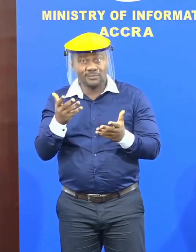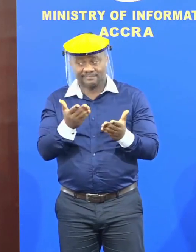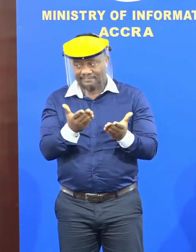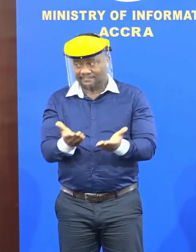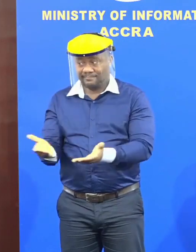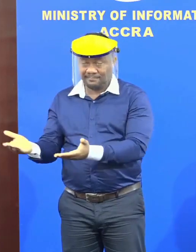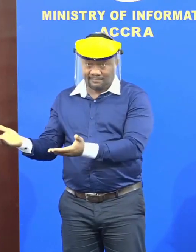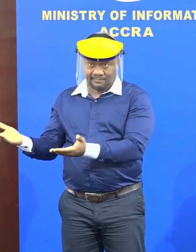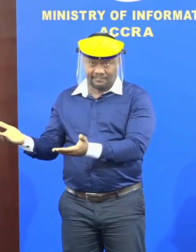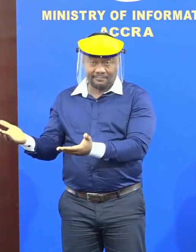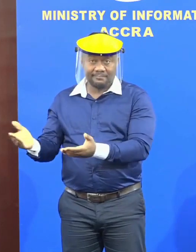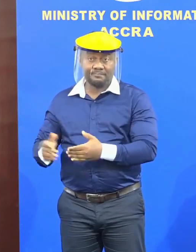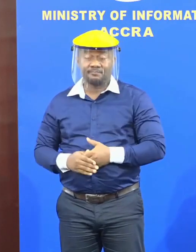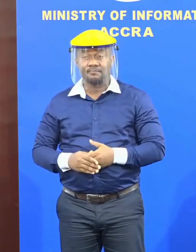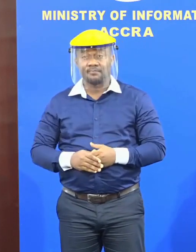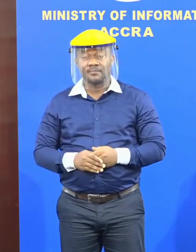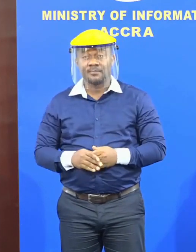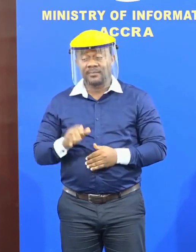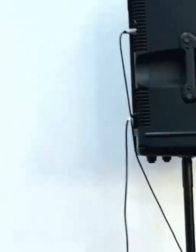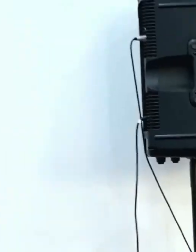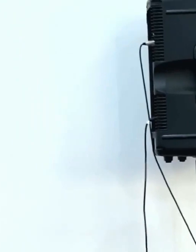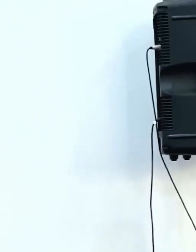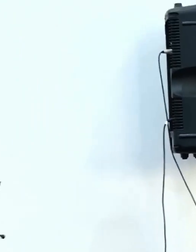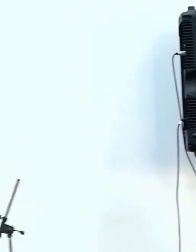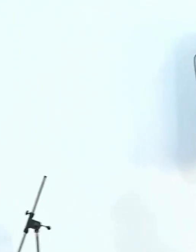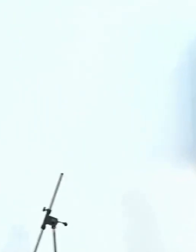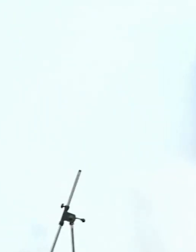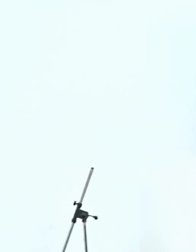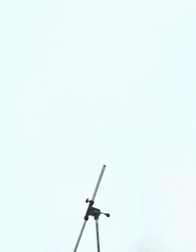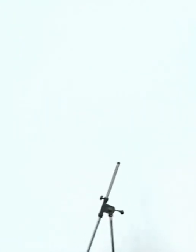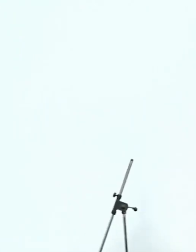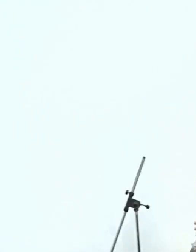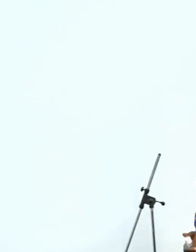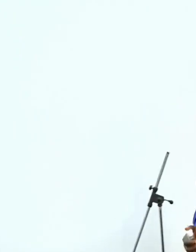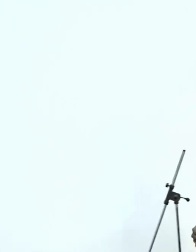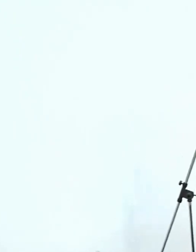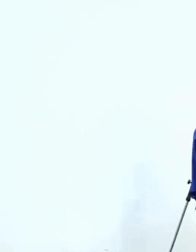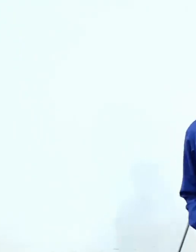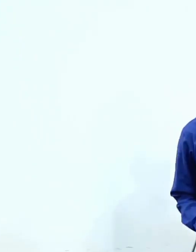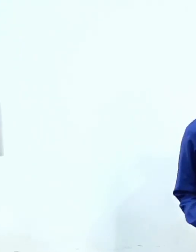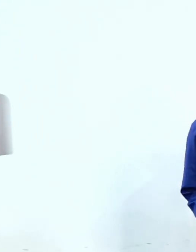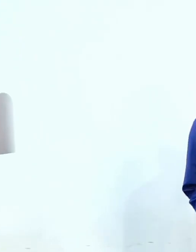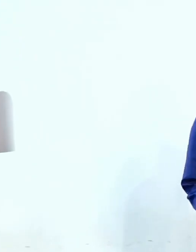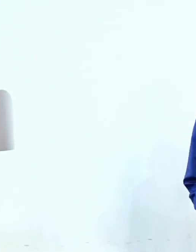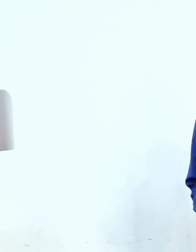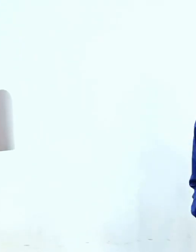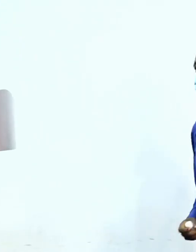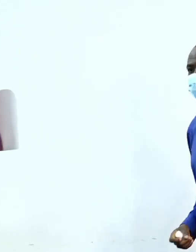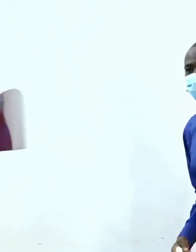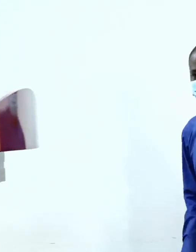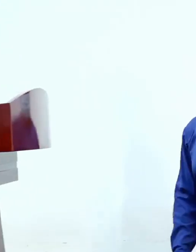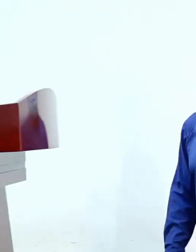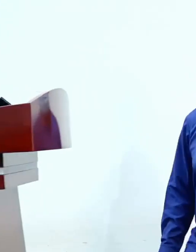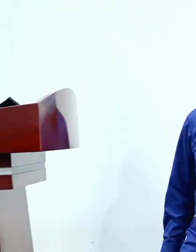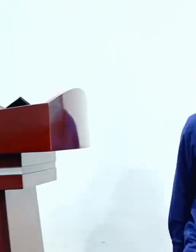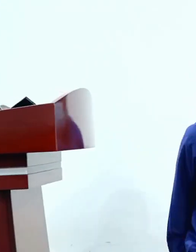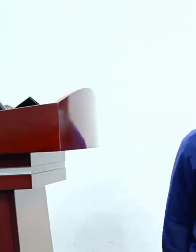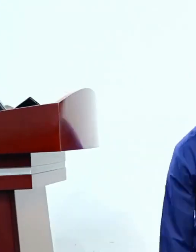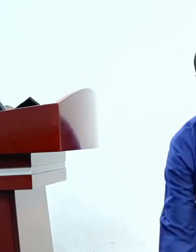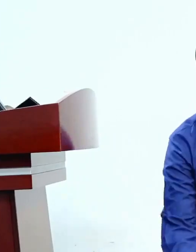the podium and please share with us the quick update on the National Chocolate Week celebration.